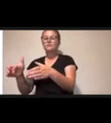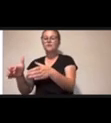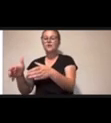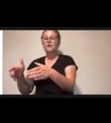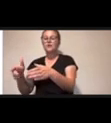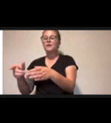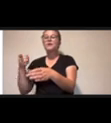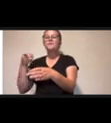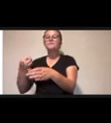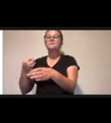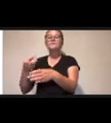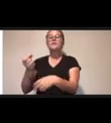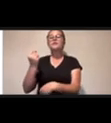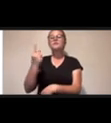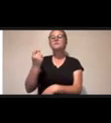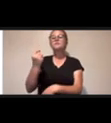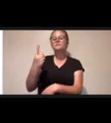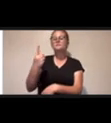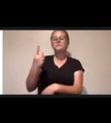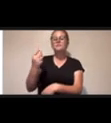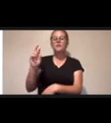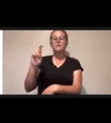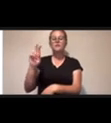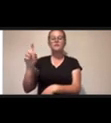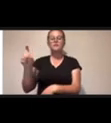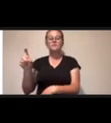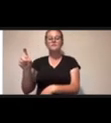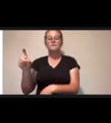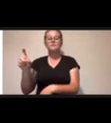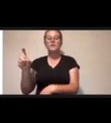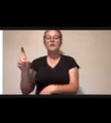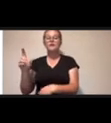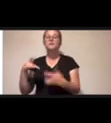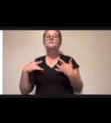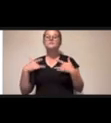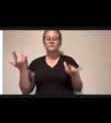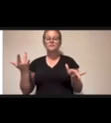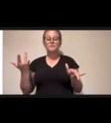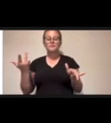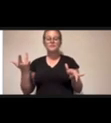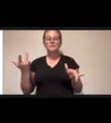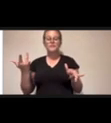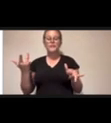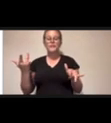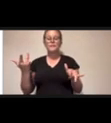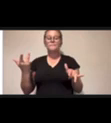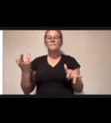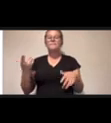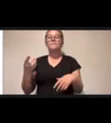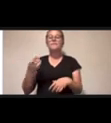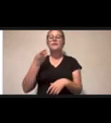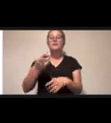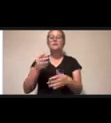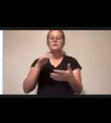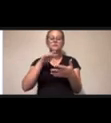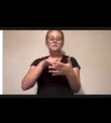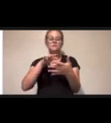11 out of the 28 patients were diagnosed with bipolar